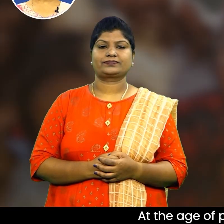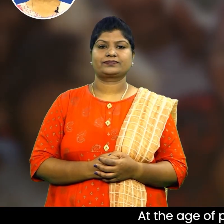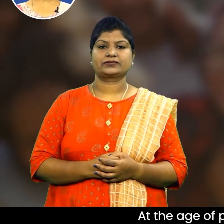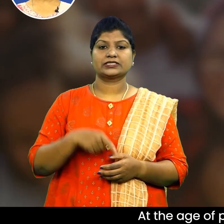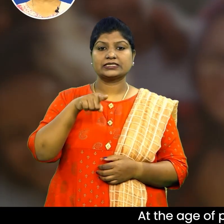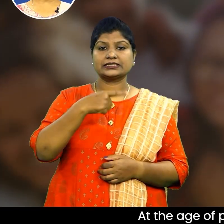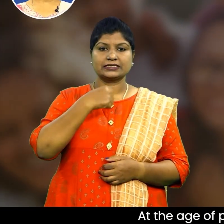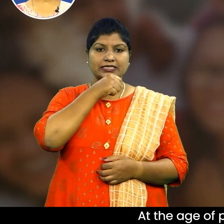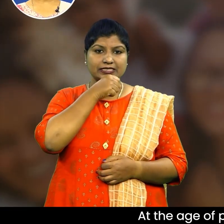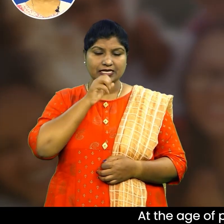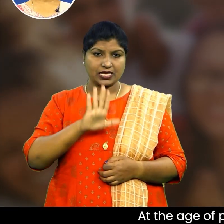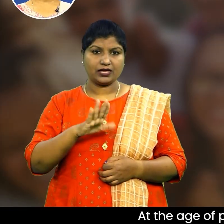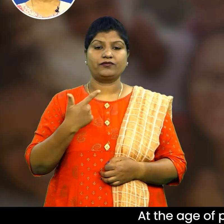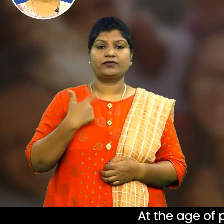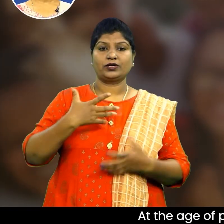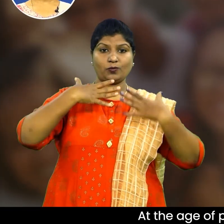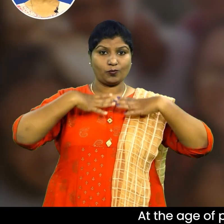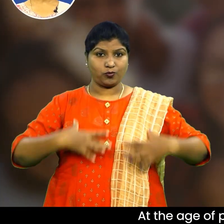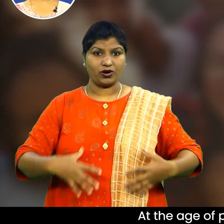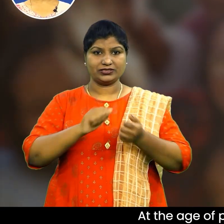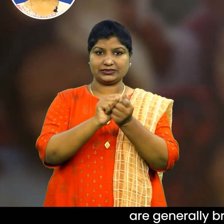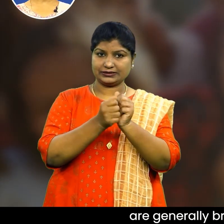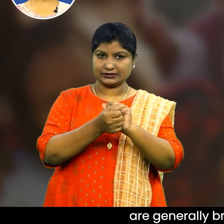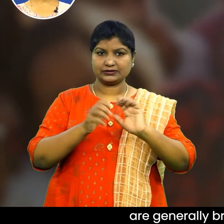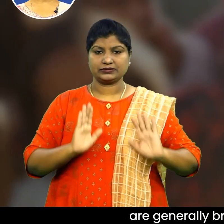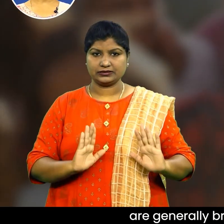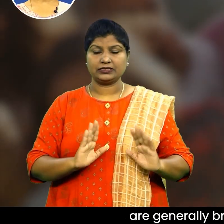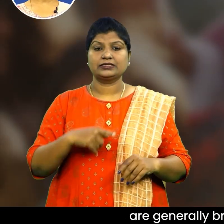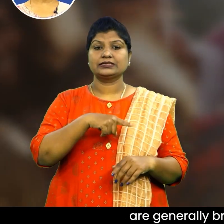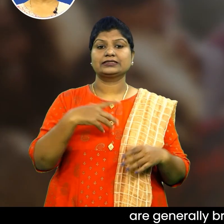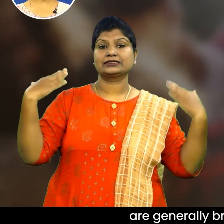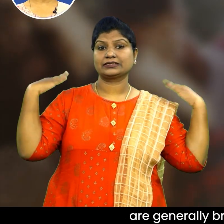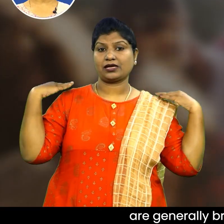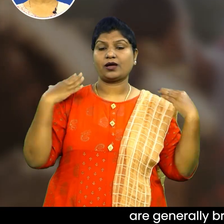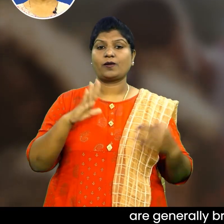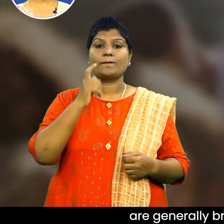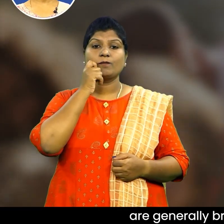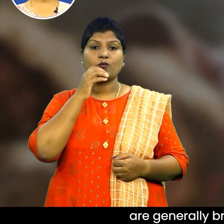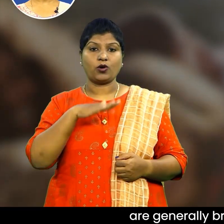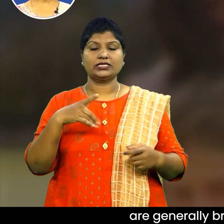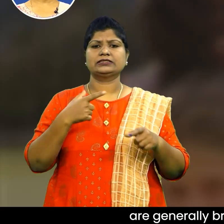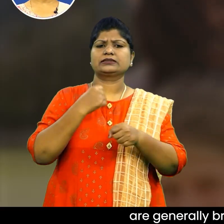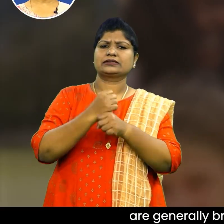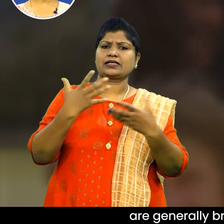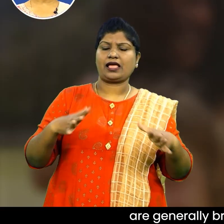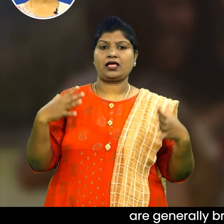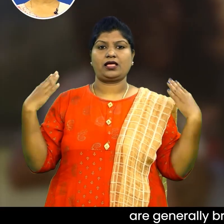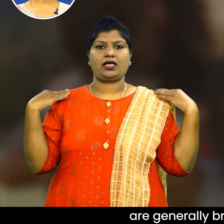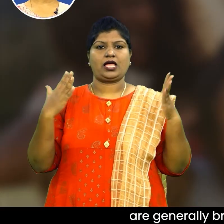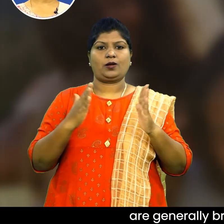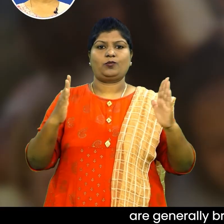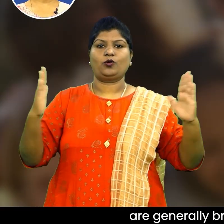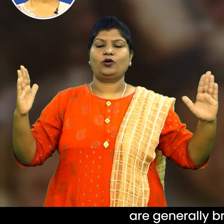At the age of puberty, the shoulders of boys are generally broadened as a result